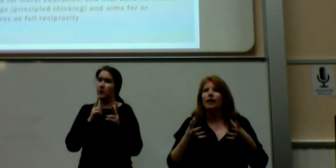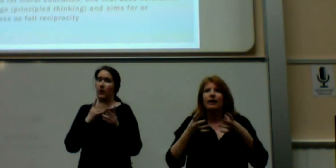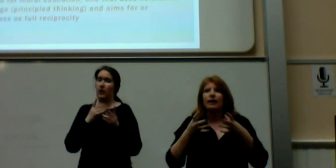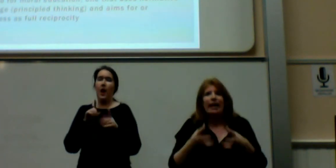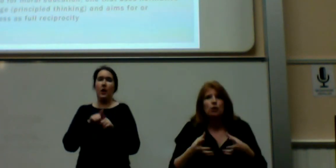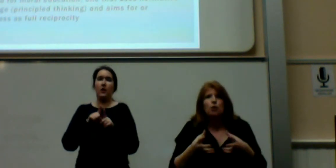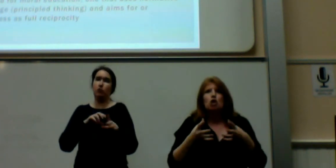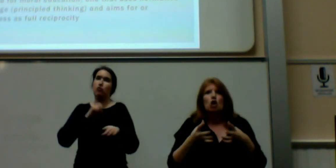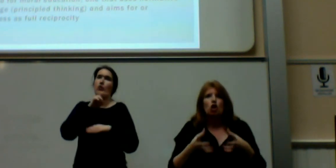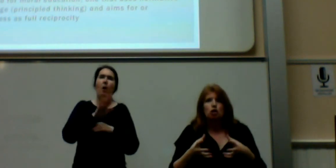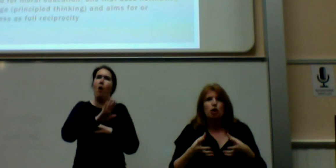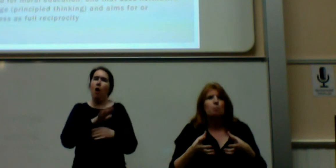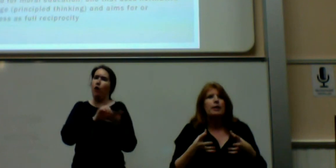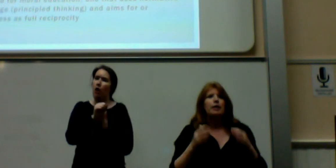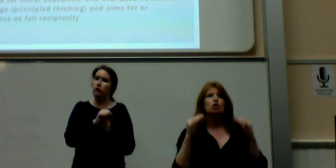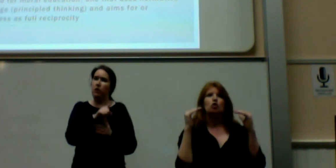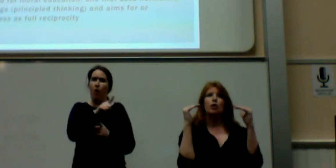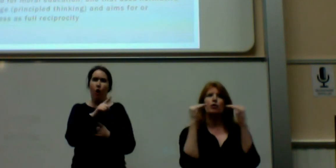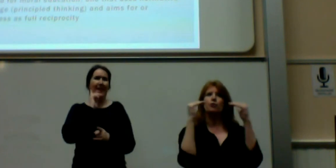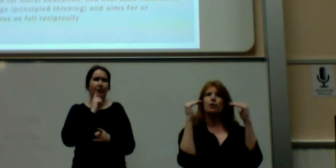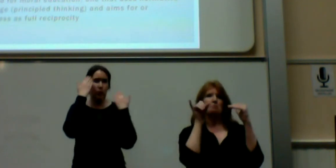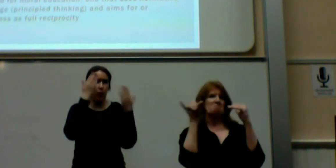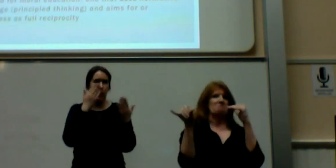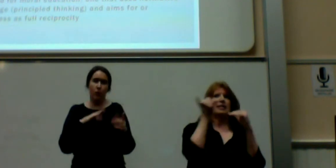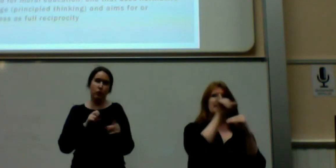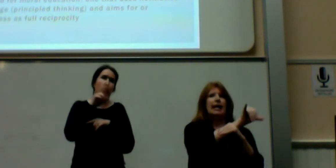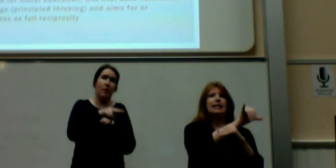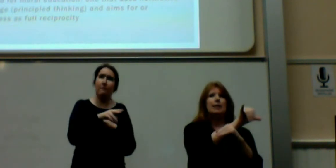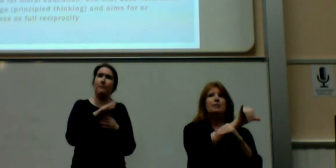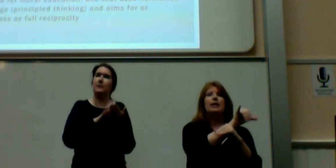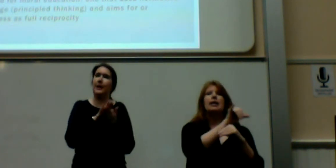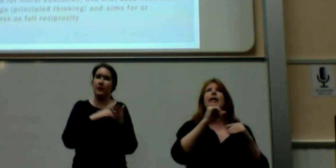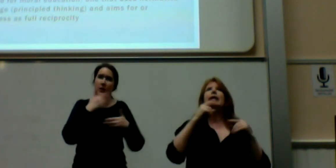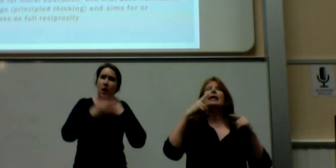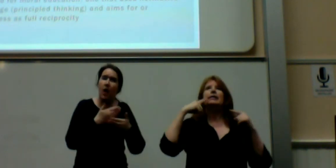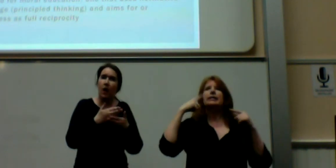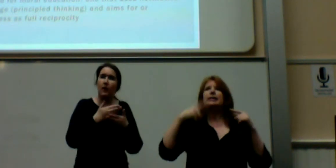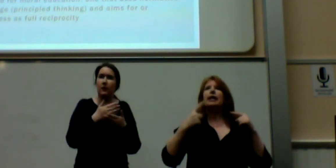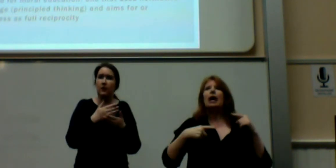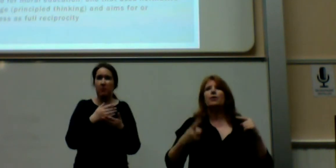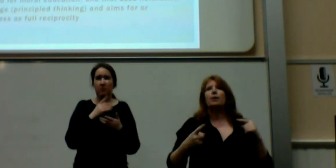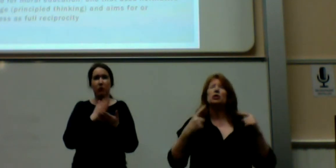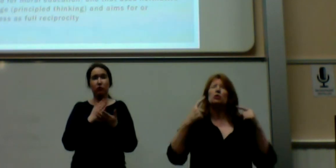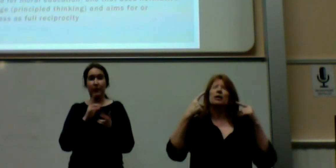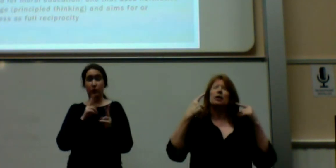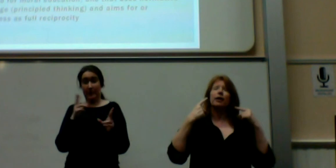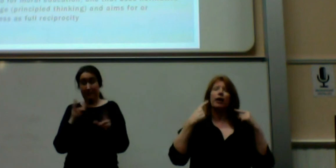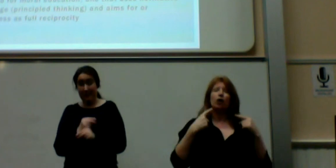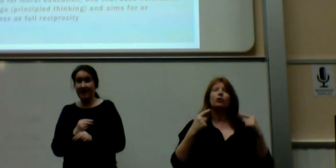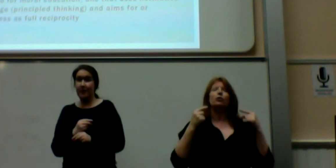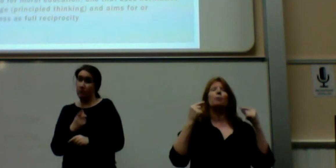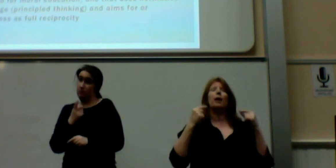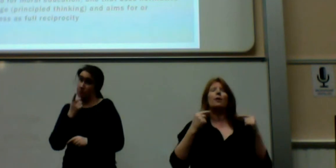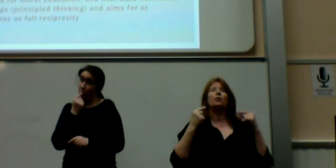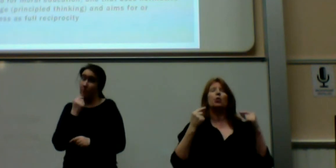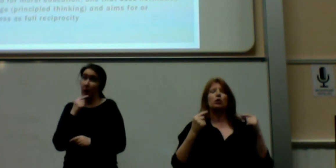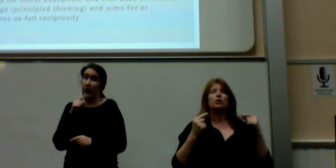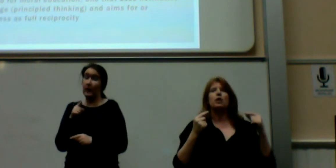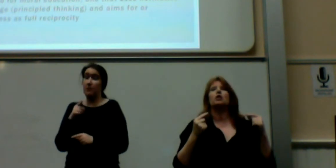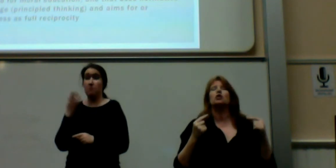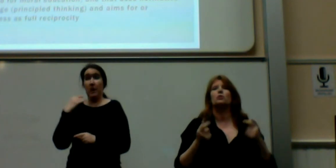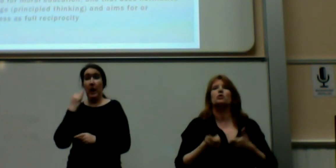by language and culture being sort of the exact same thing, it didn't allow them to be careful